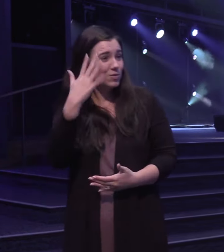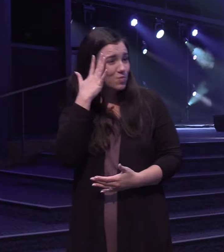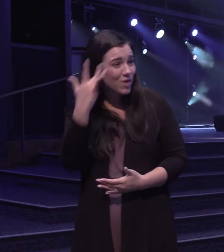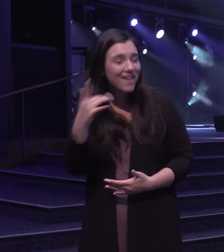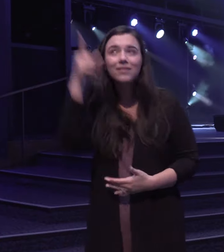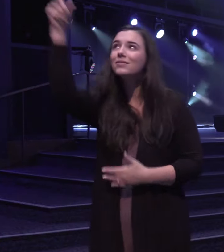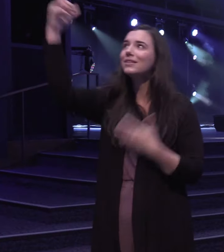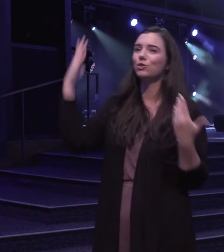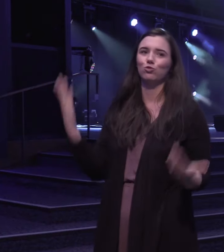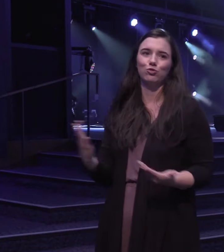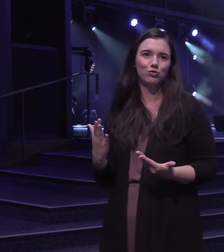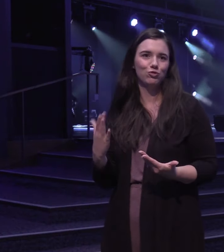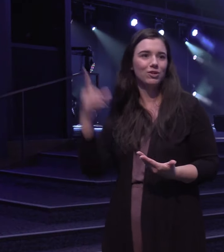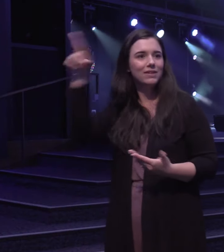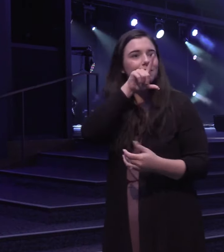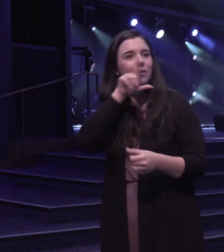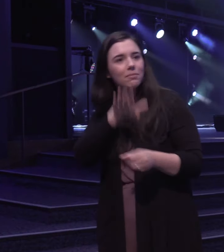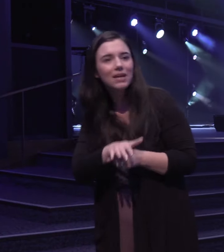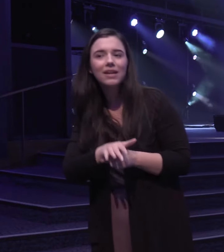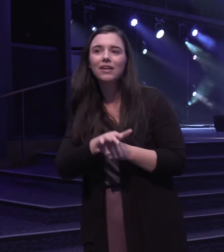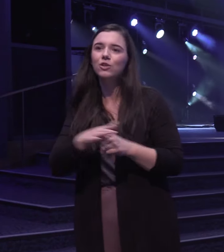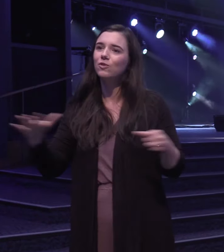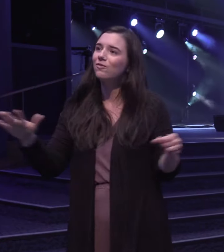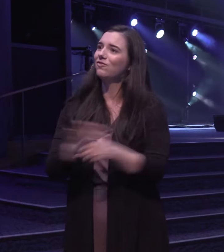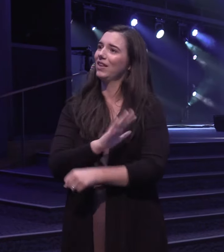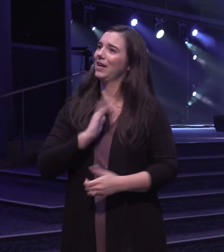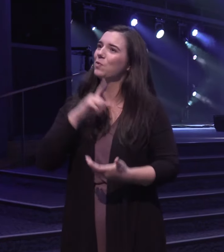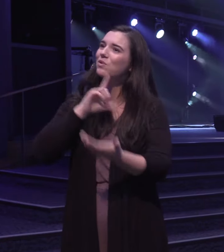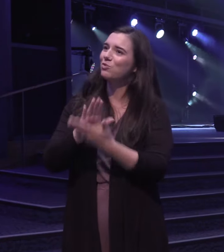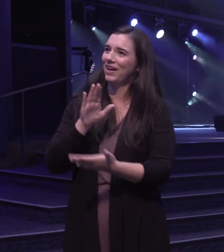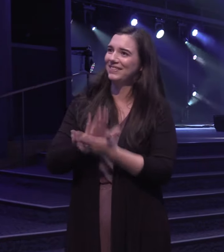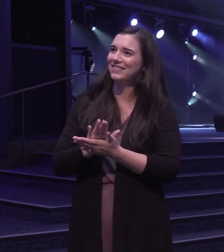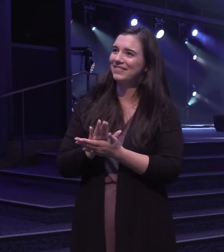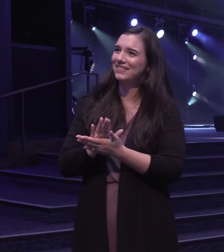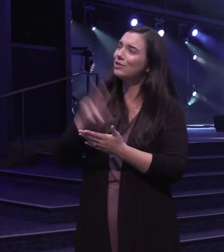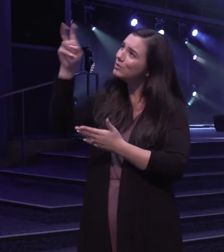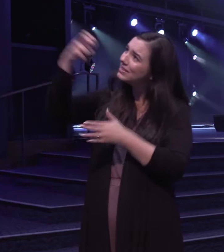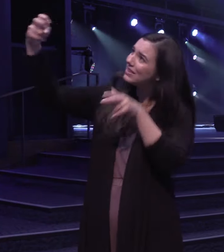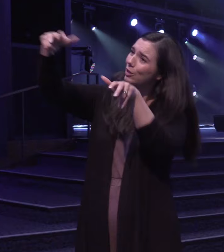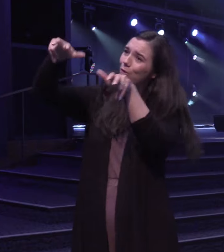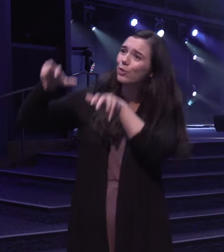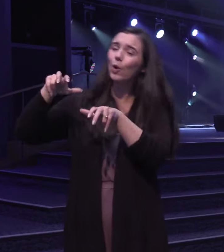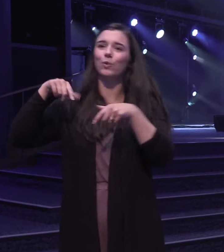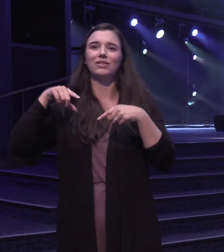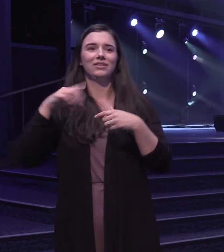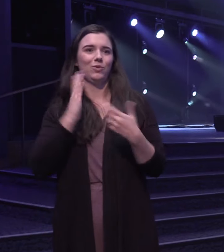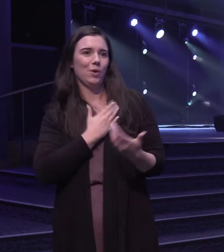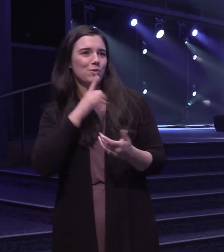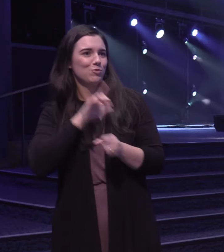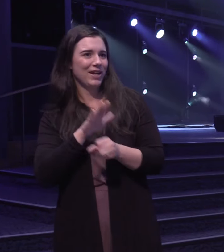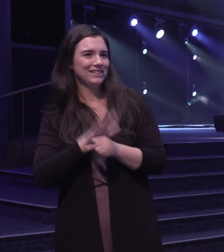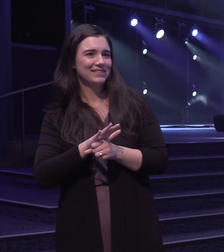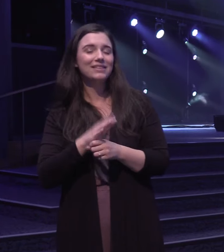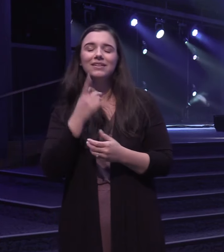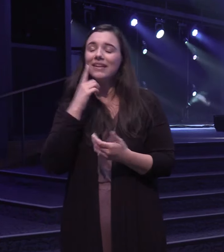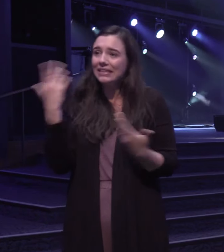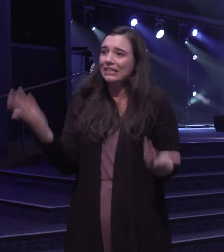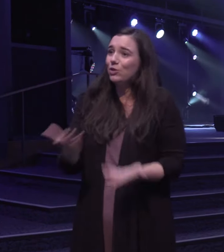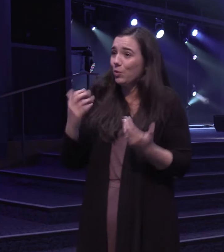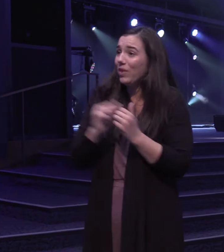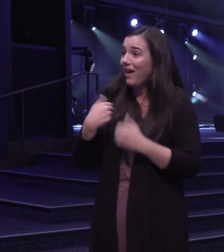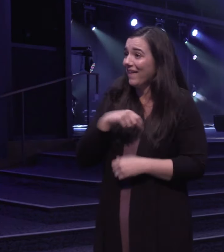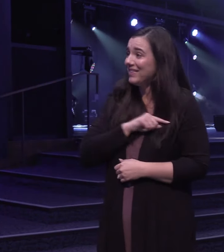God is here, because he is committed to filling up our praise and sitting on his throne in our praise. And he is here with us.